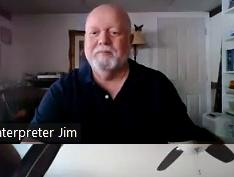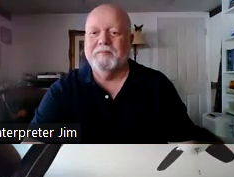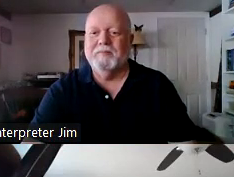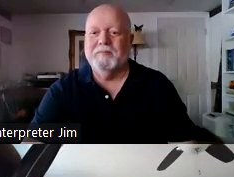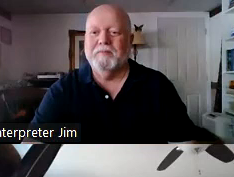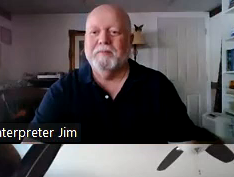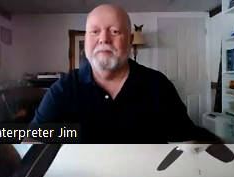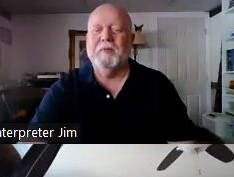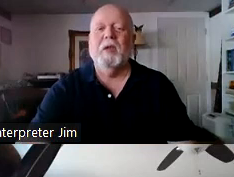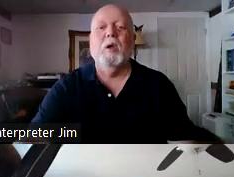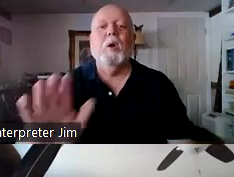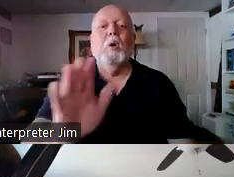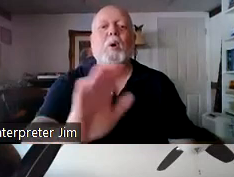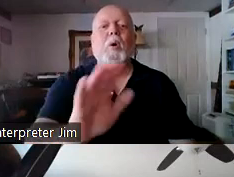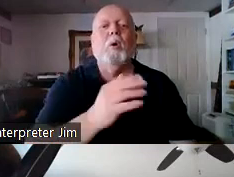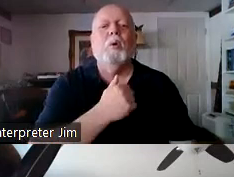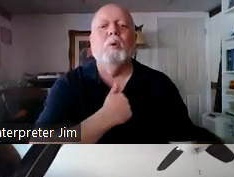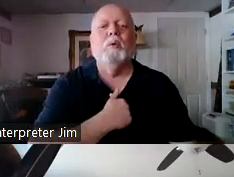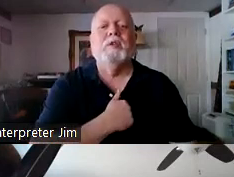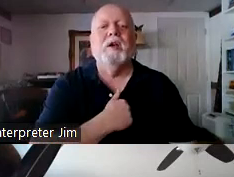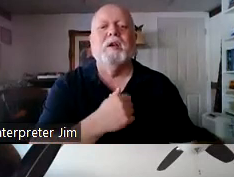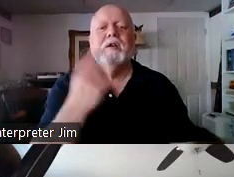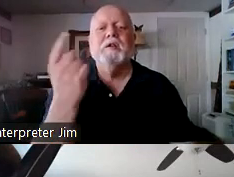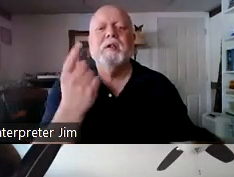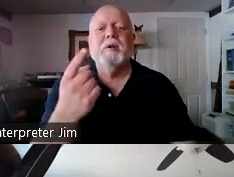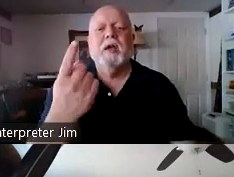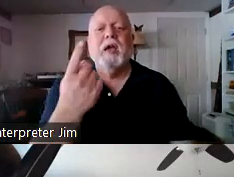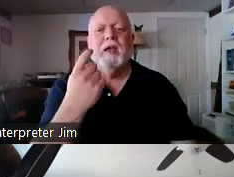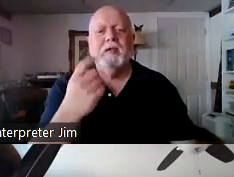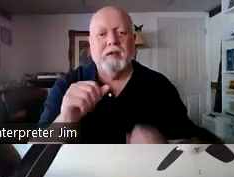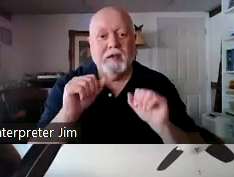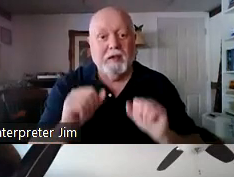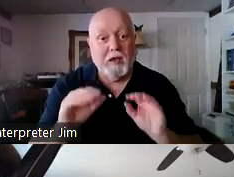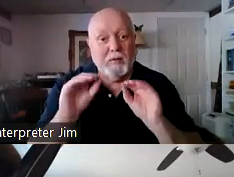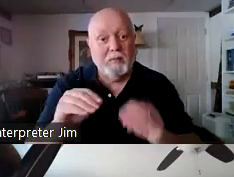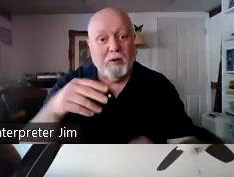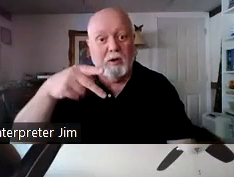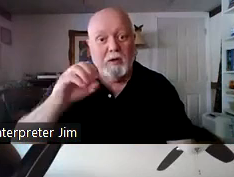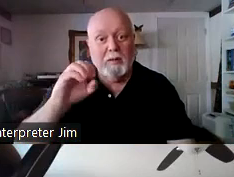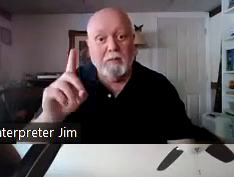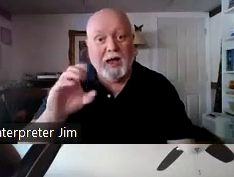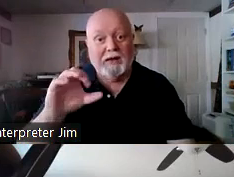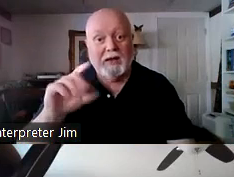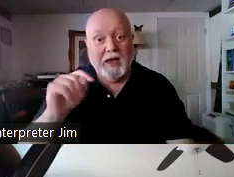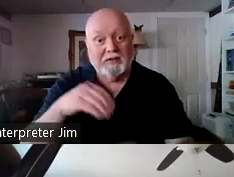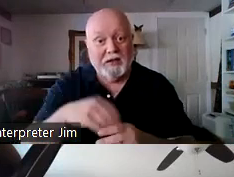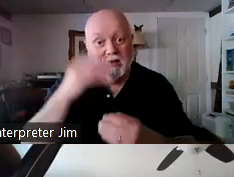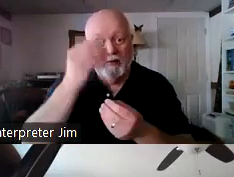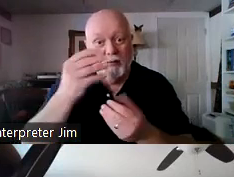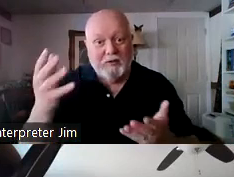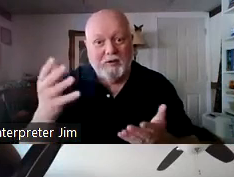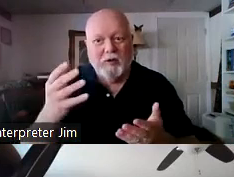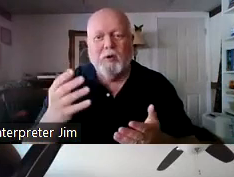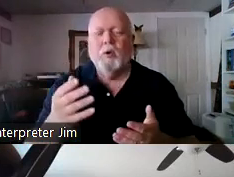Oh, and I'm sorry, somebody had asked, can you put your podcast in the info? But I think we'll try to add the